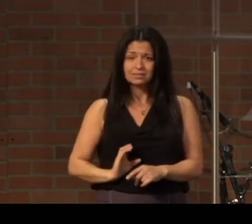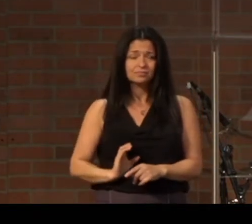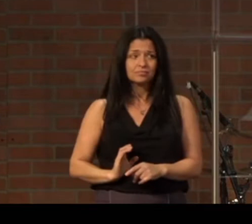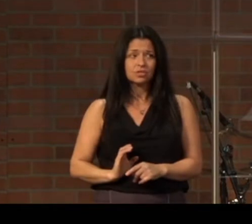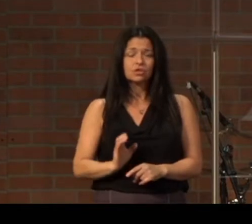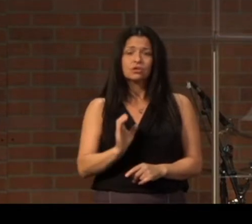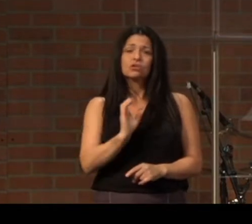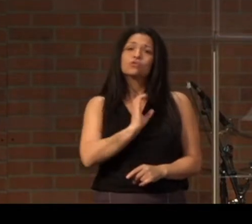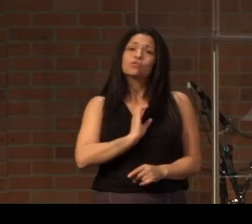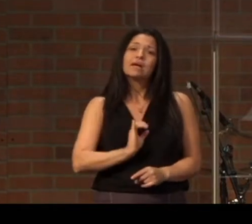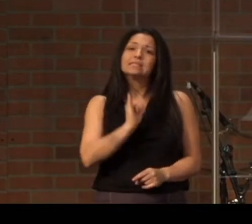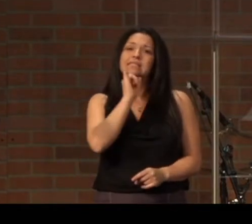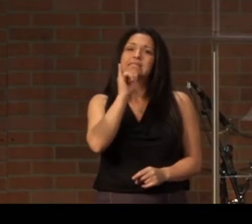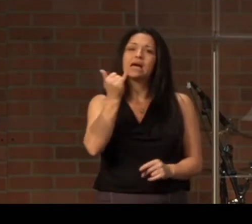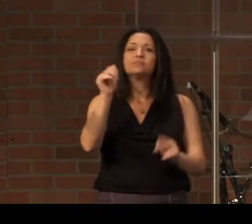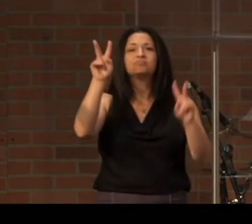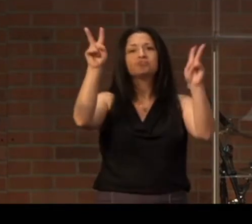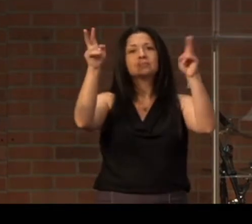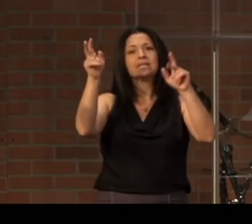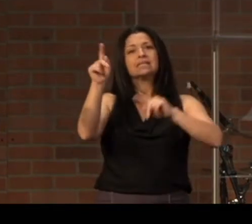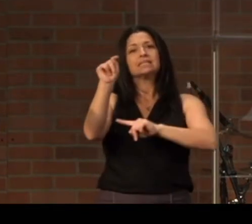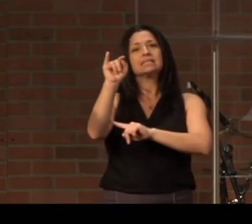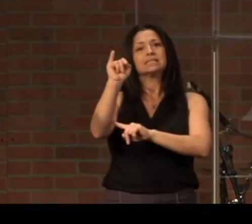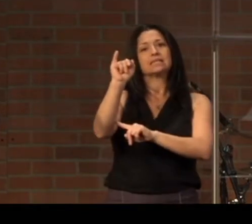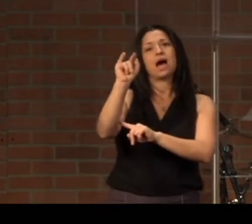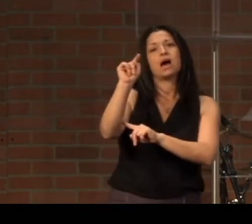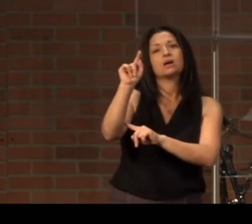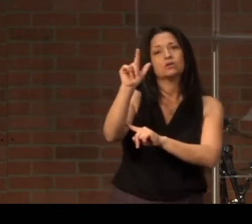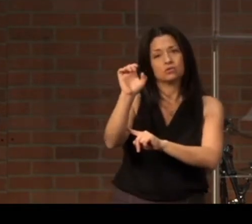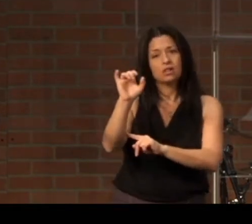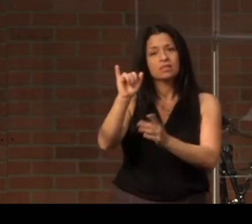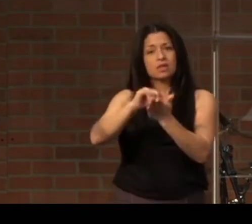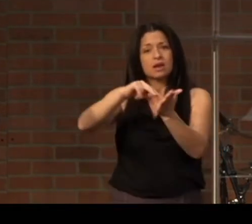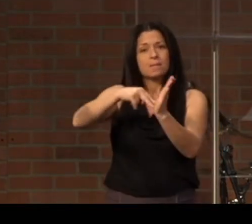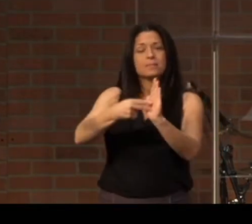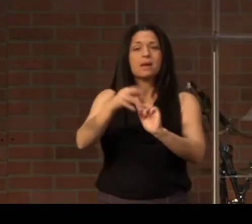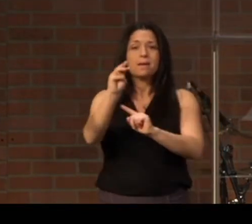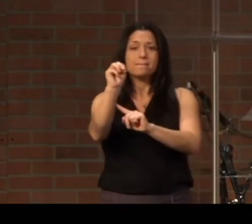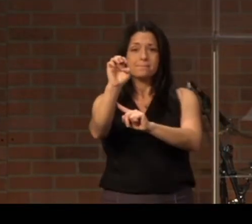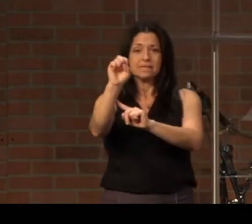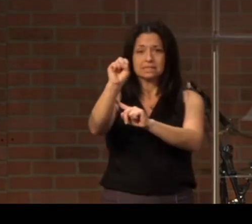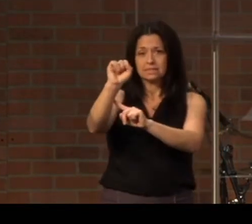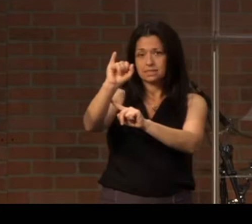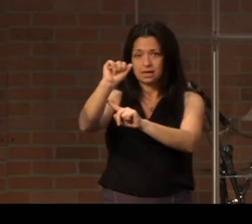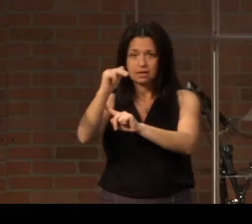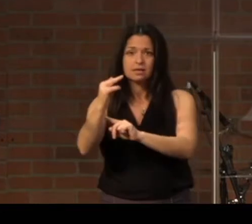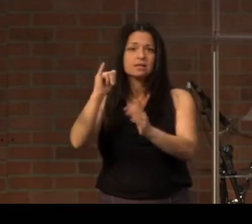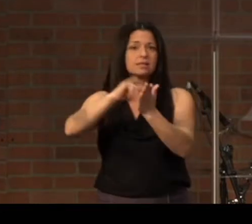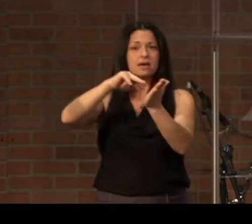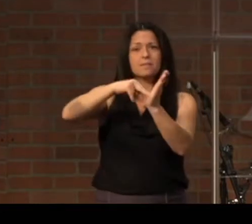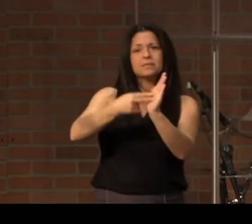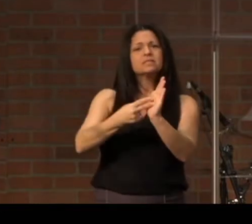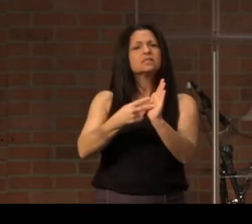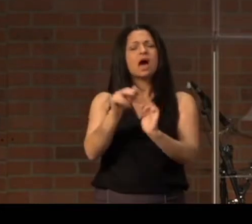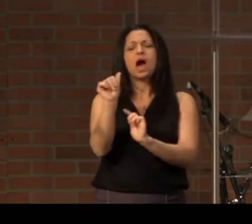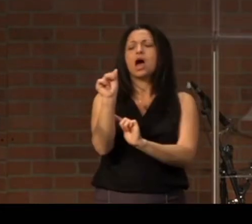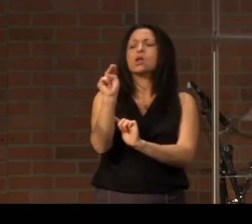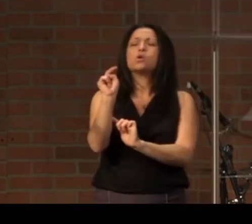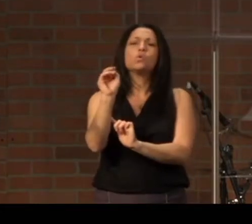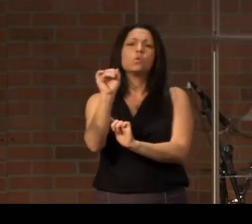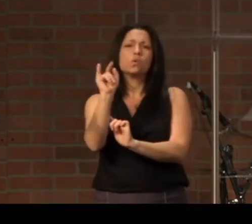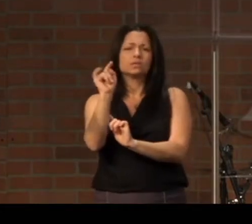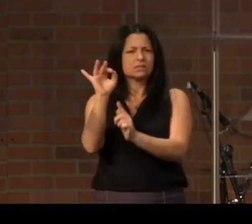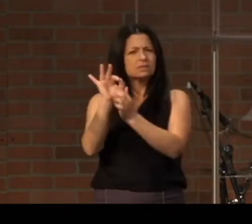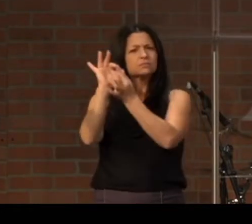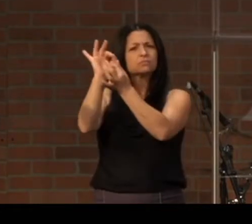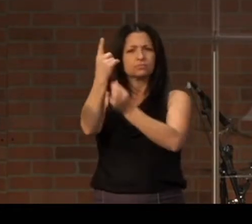is a title. Christ is a title. It means Messiah. It means anointed one. So each